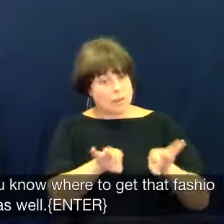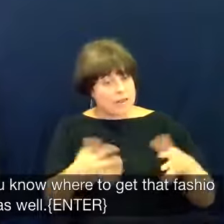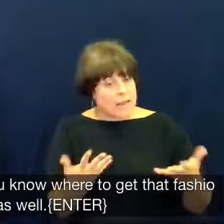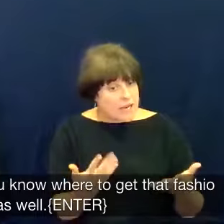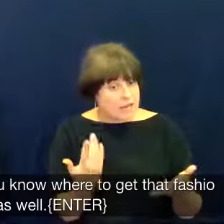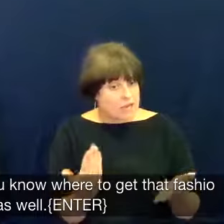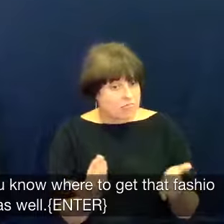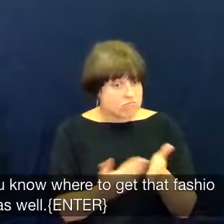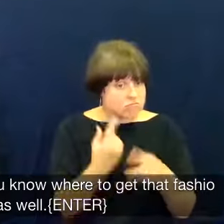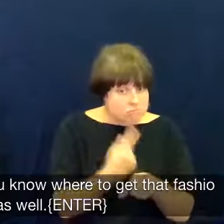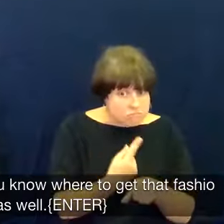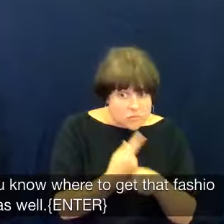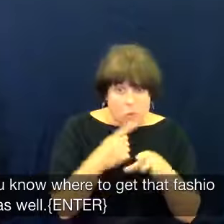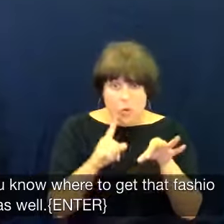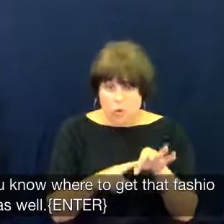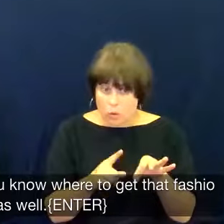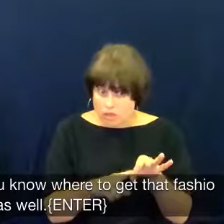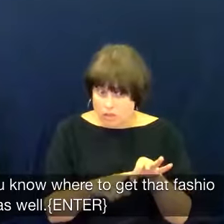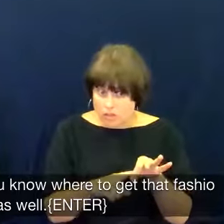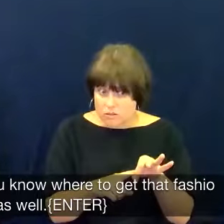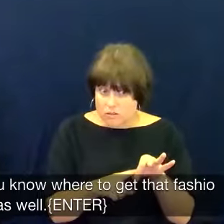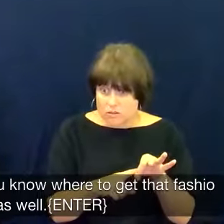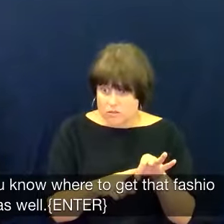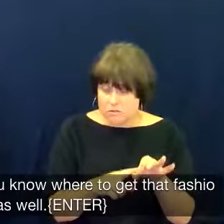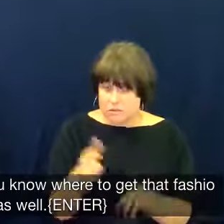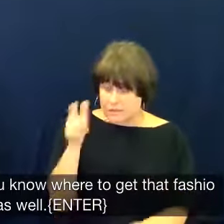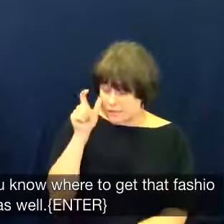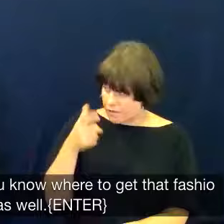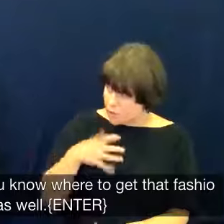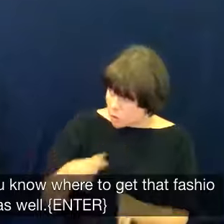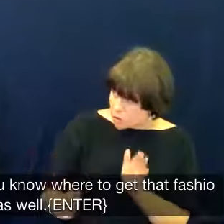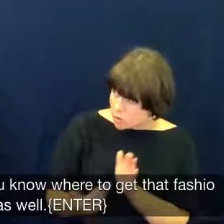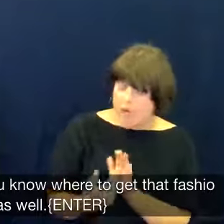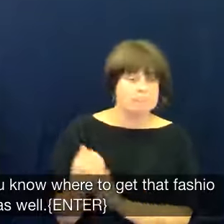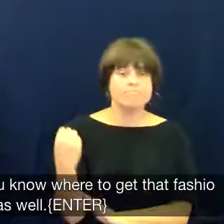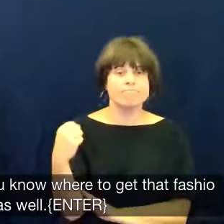Did you have anything you wanted to add, David? Yeah, Not at this okay. stage, no. Yep, okay.